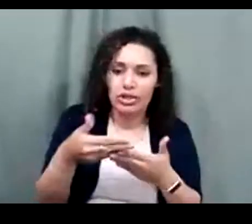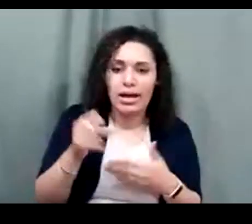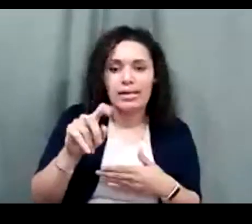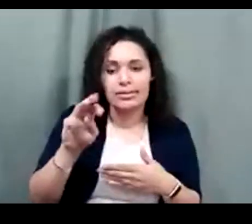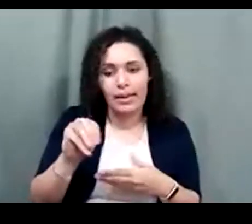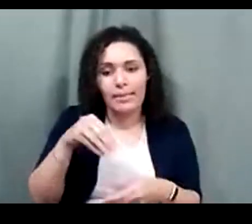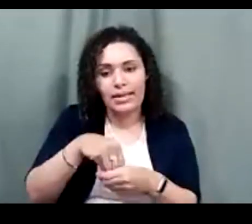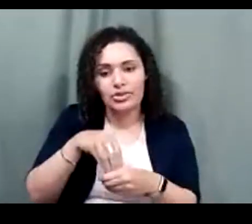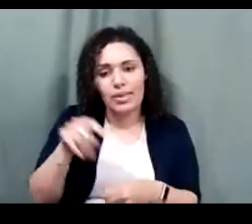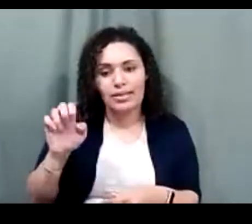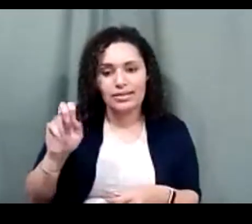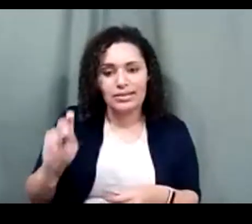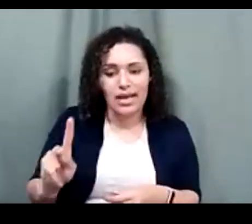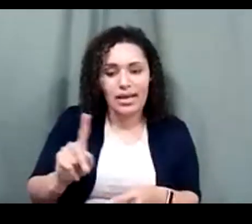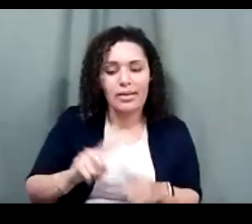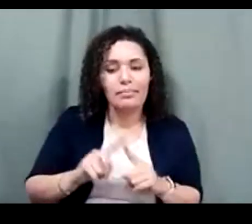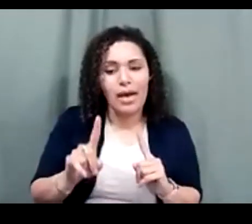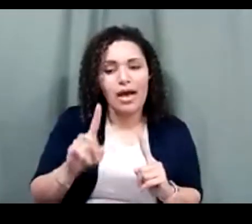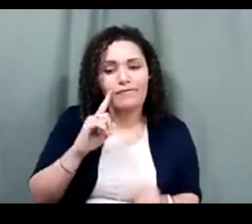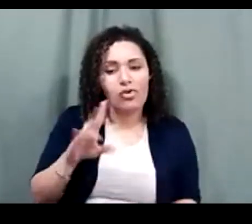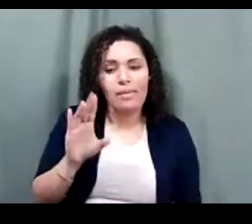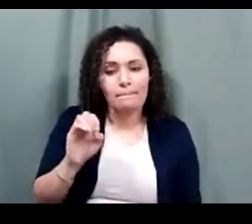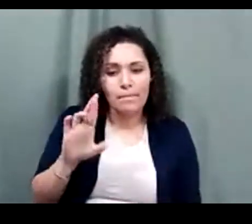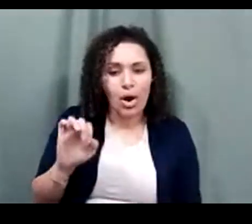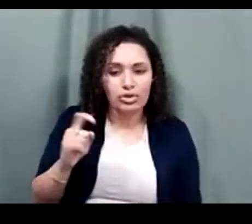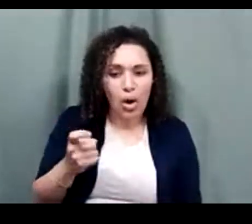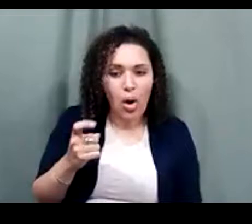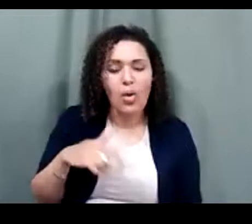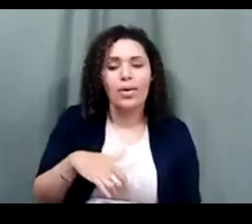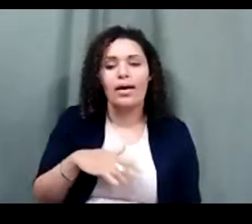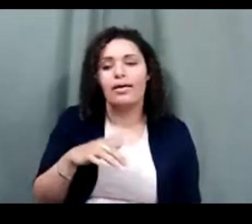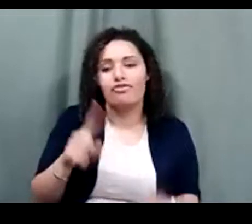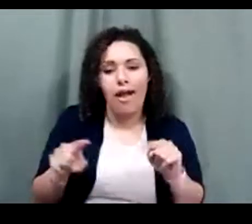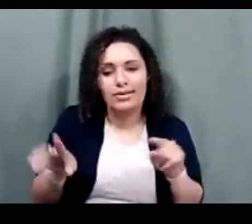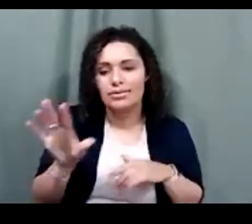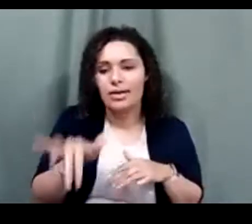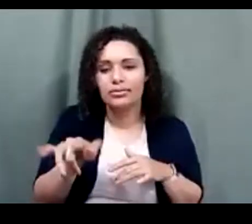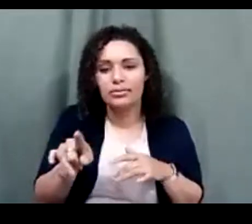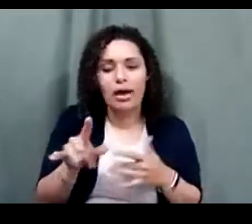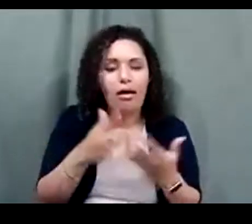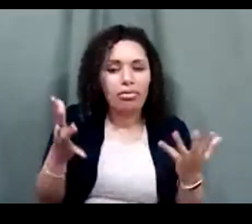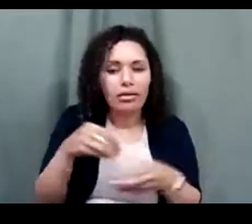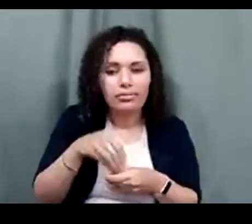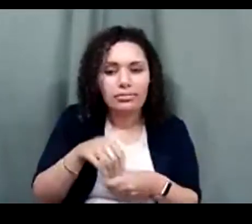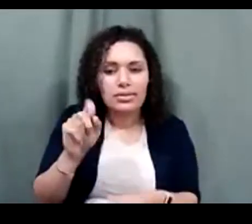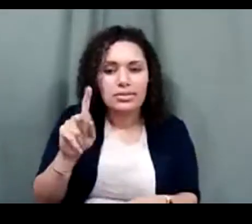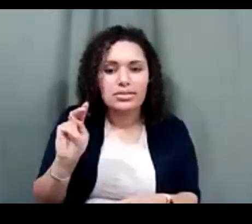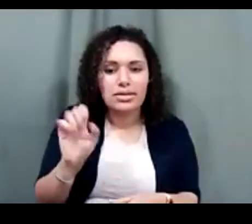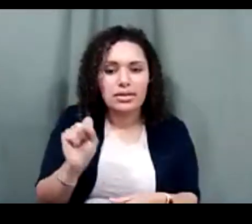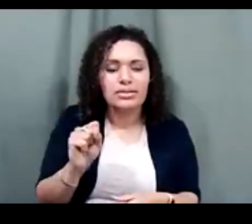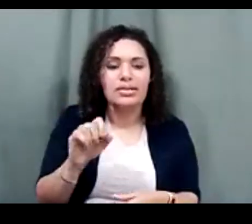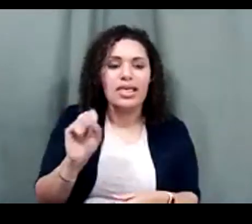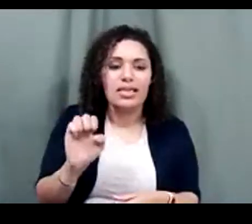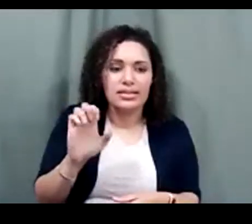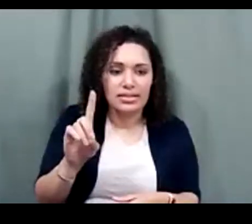them. That's all. But for the Bordeaux varieties and Syrah, they have plenty of their own. They've got a lot going on just in the skins. So, and the seeds and